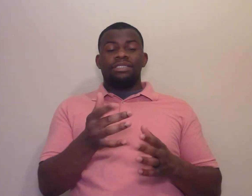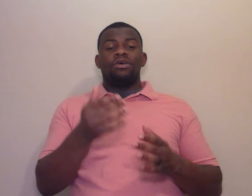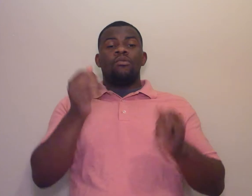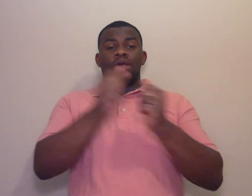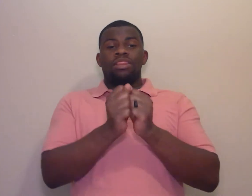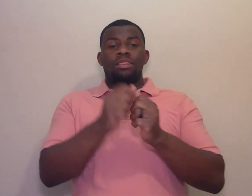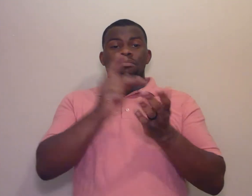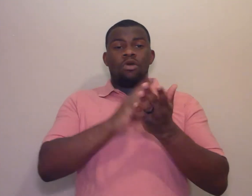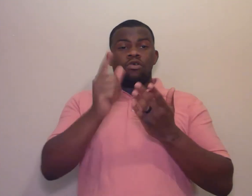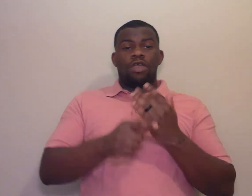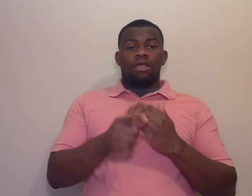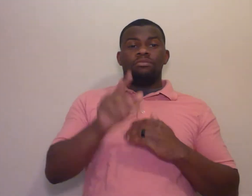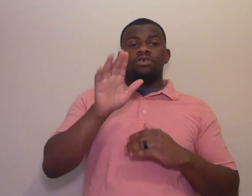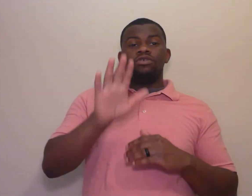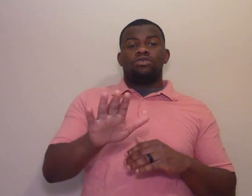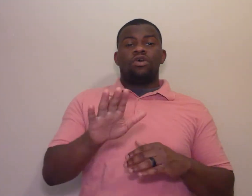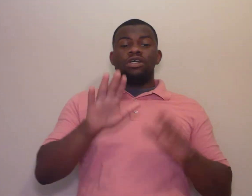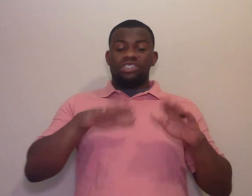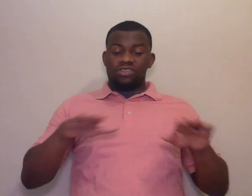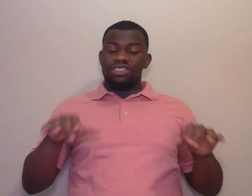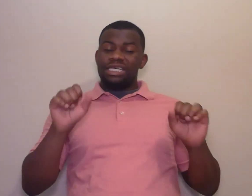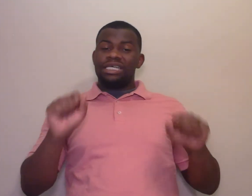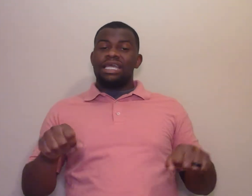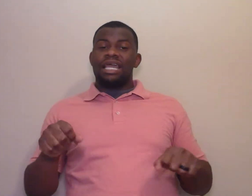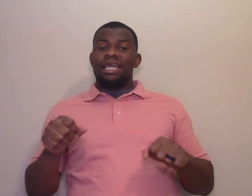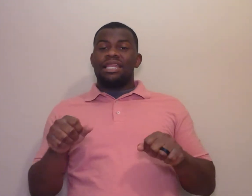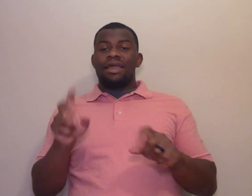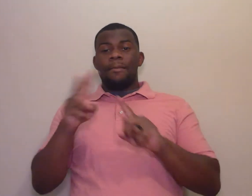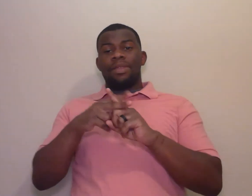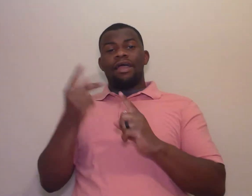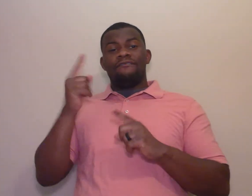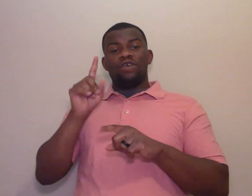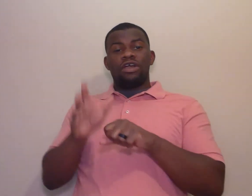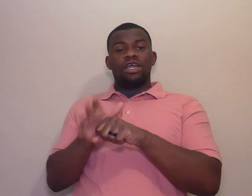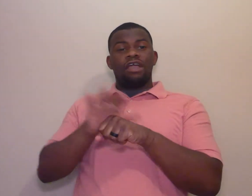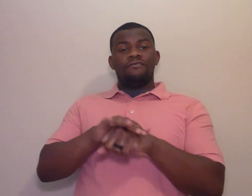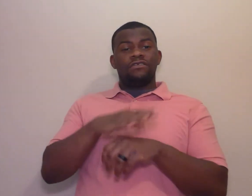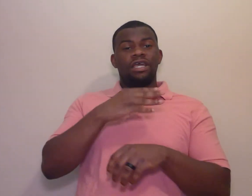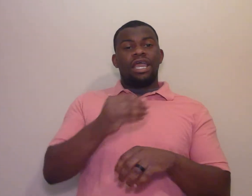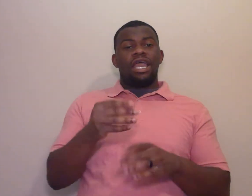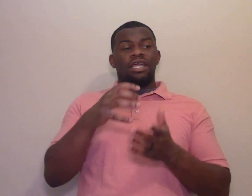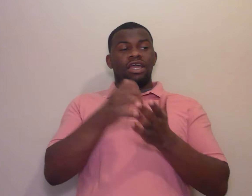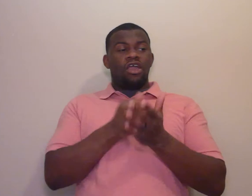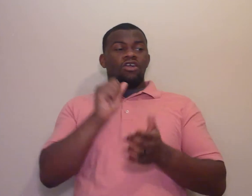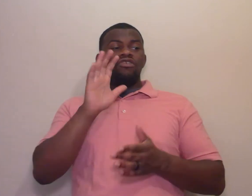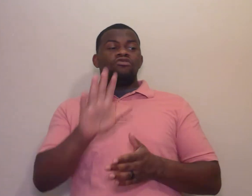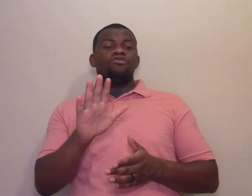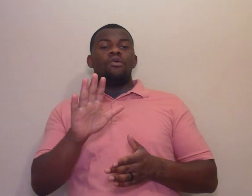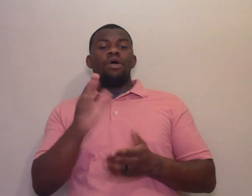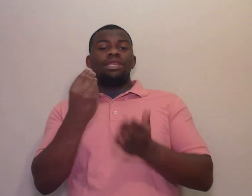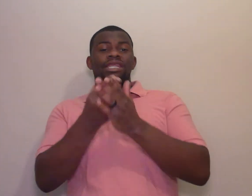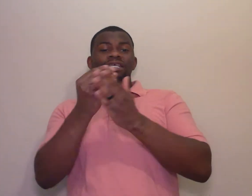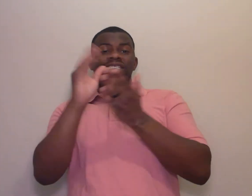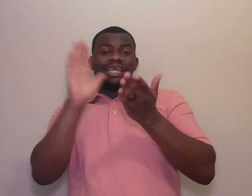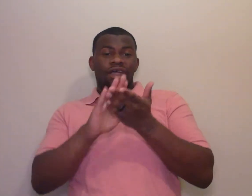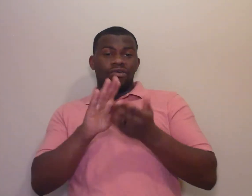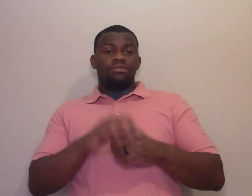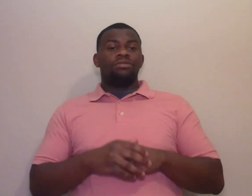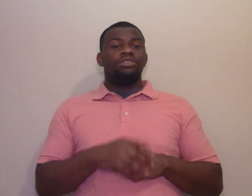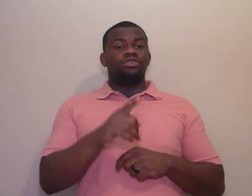children can also apply for coverage and get your discount. You simply need to provide the family member with the enrollment site login